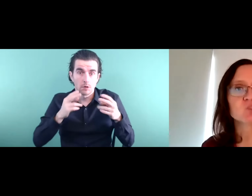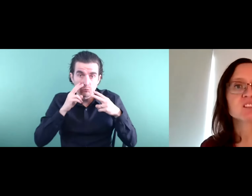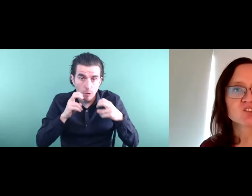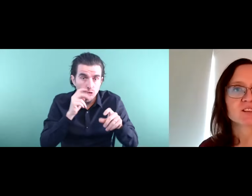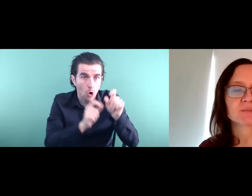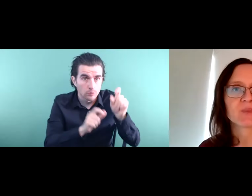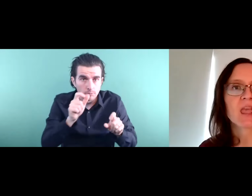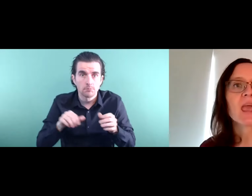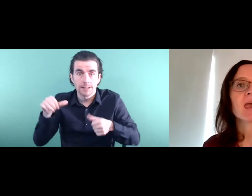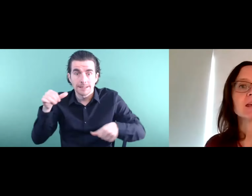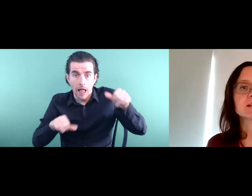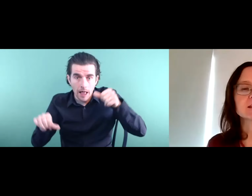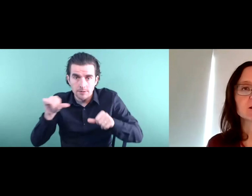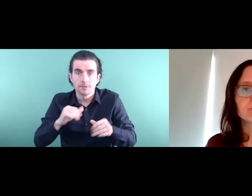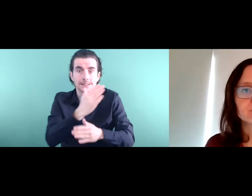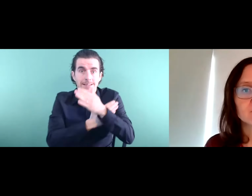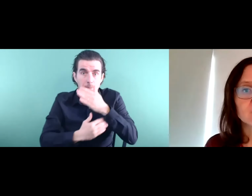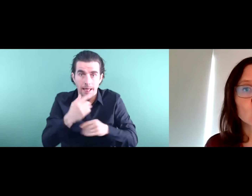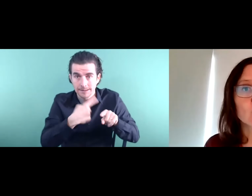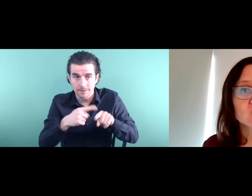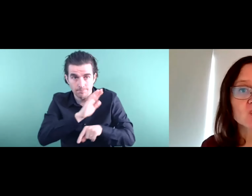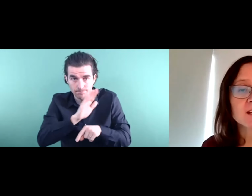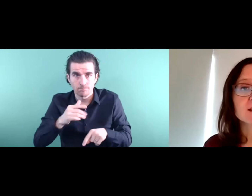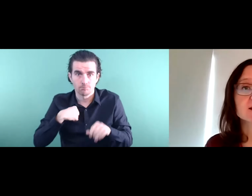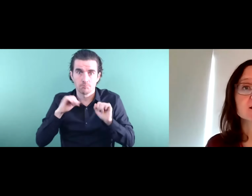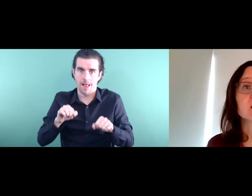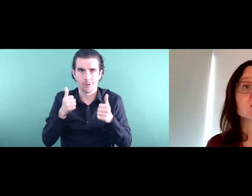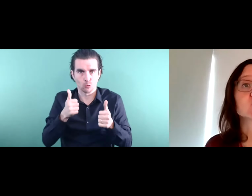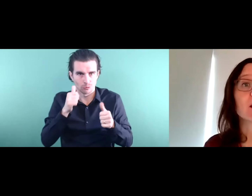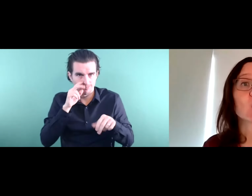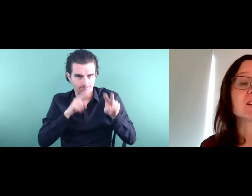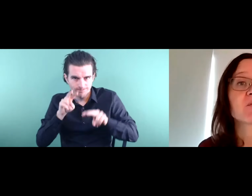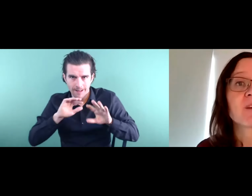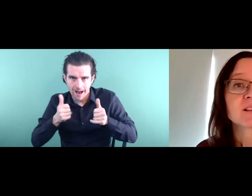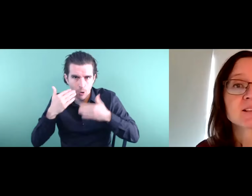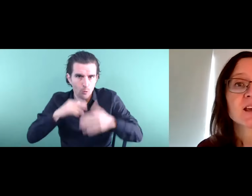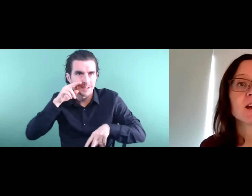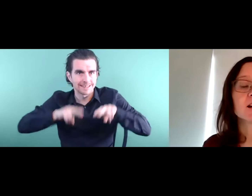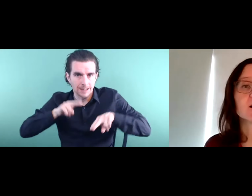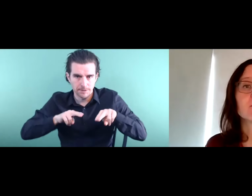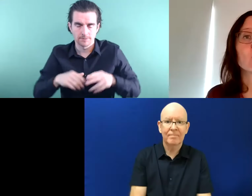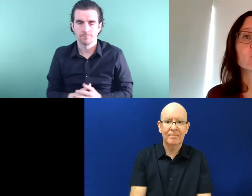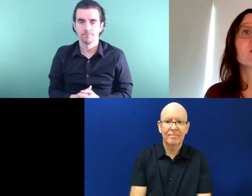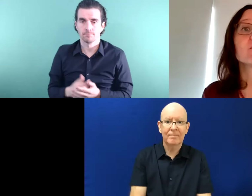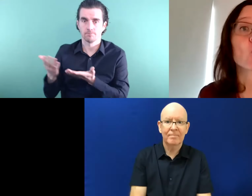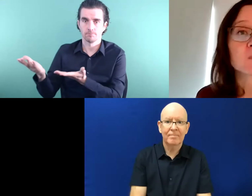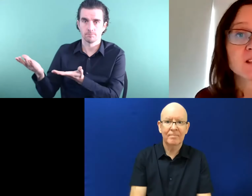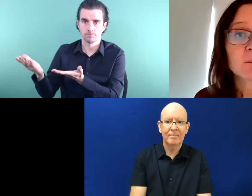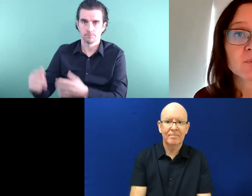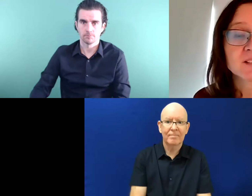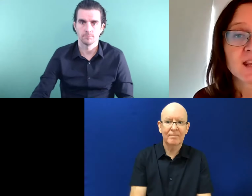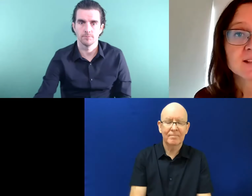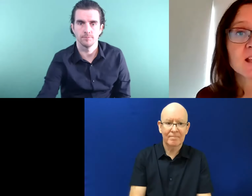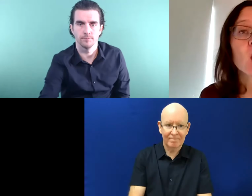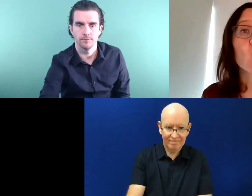assessment procedures. And the Commission has also allocated funds for the reforms in